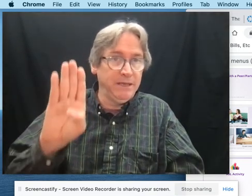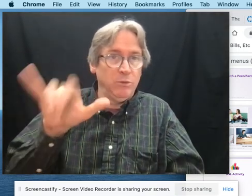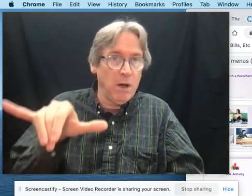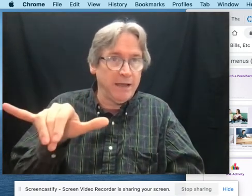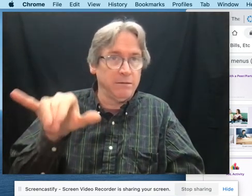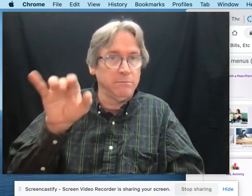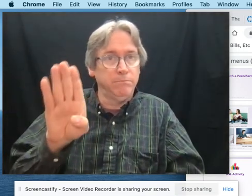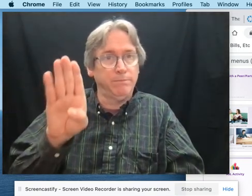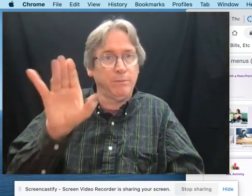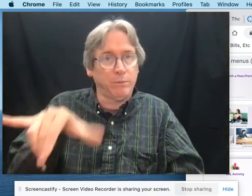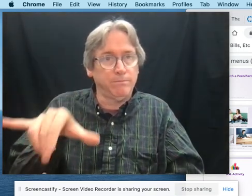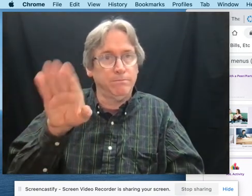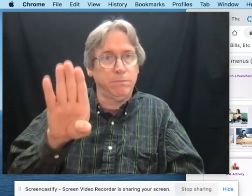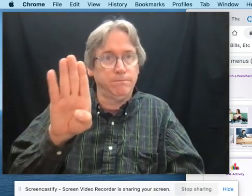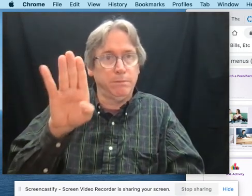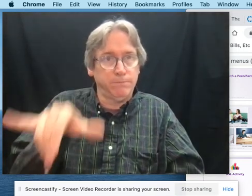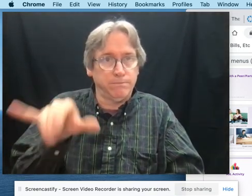B-O-B-B-Y.